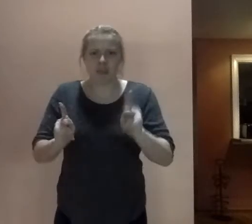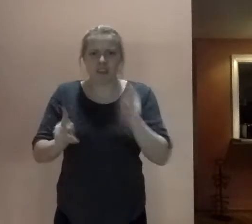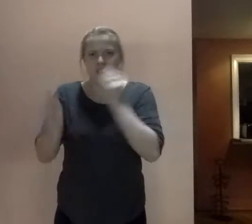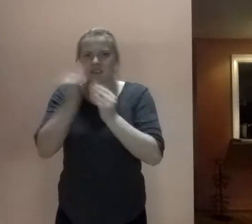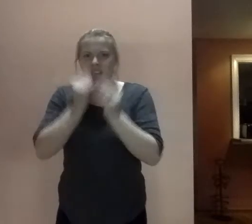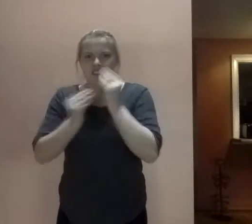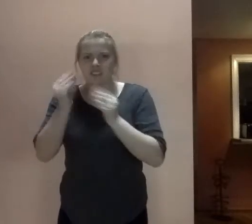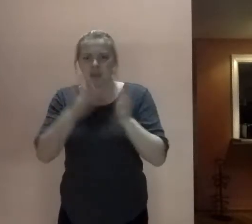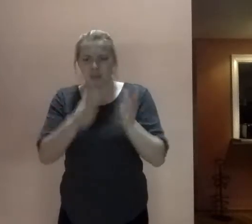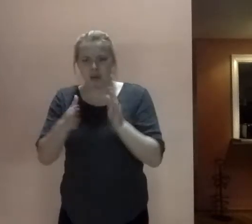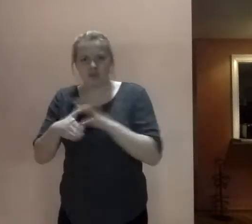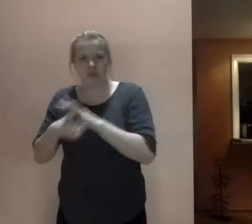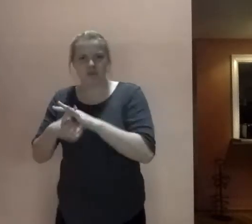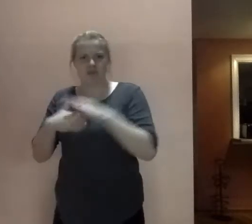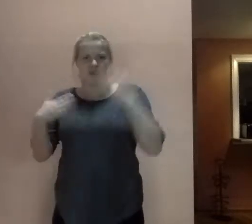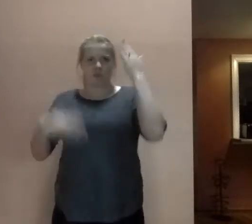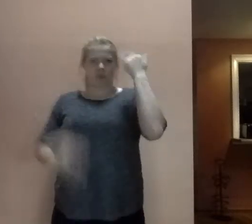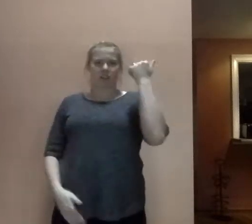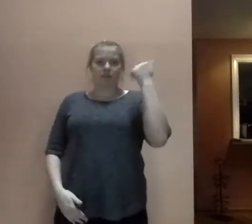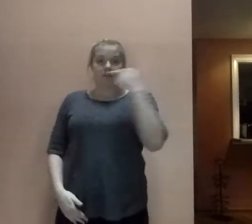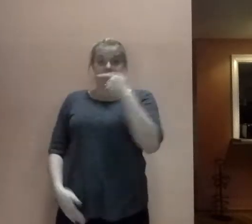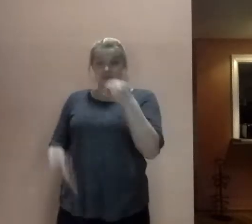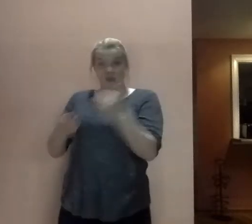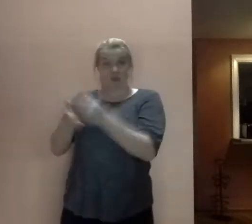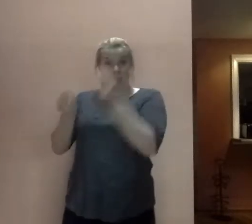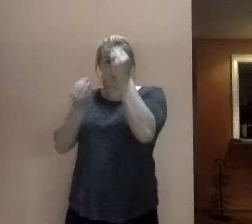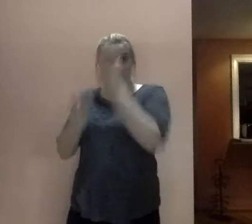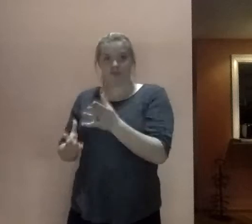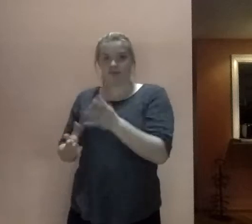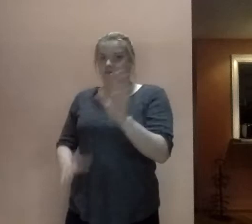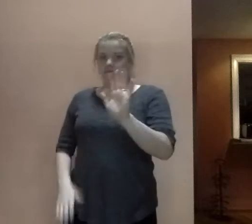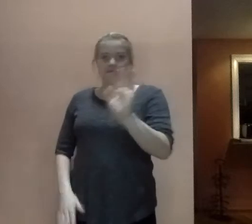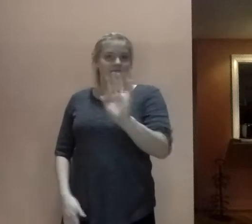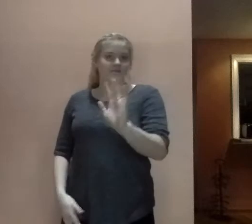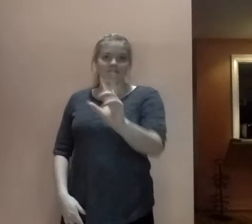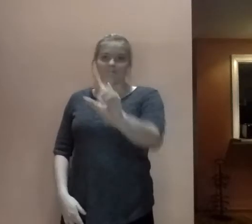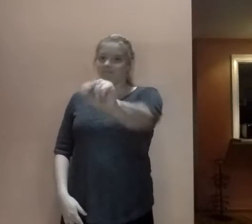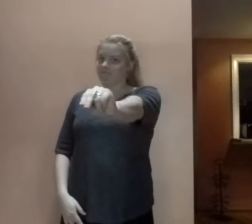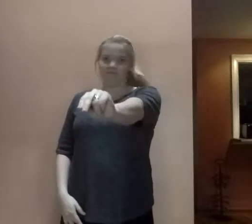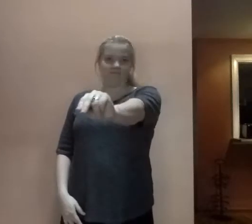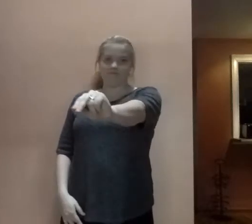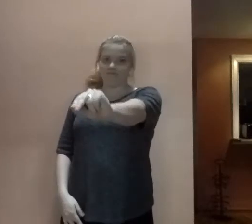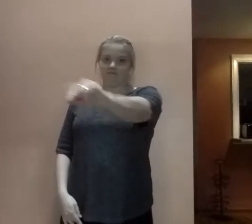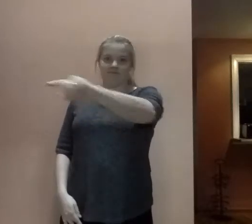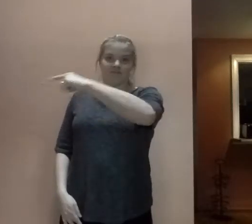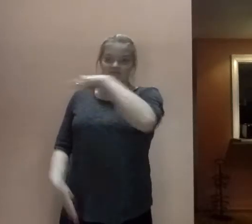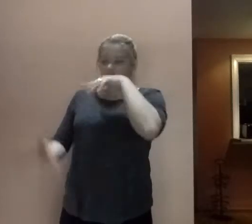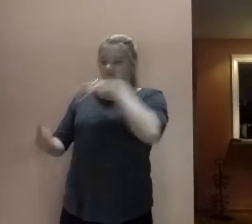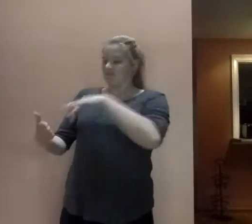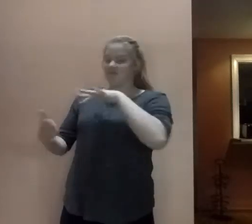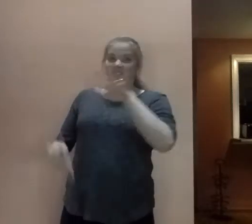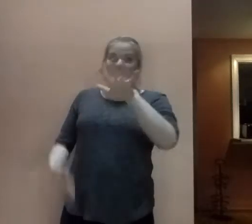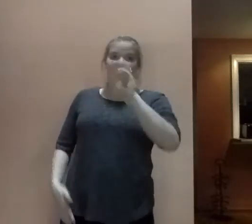I thought this was new information, but many of these studies have been around for 50 years. I couldn't believe I'd been